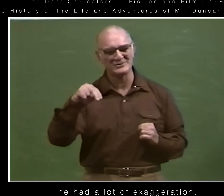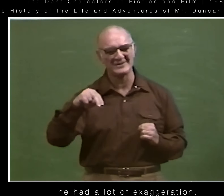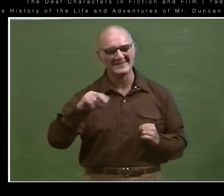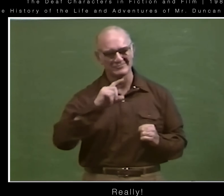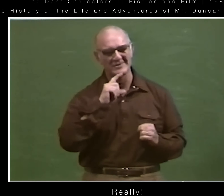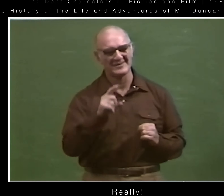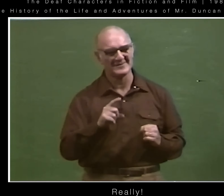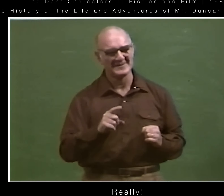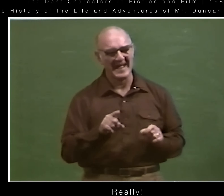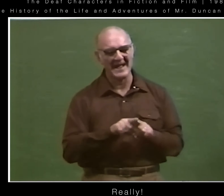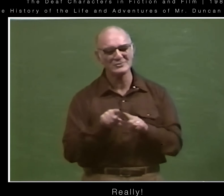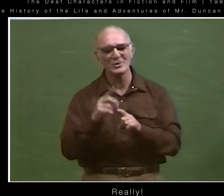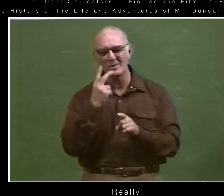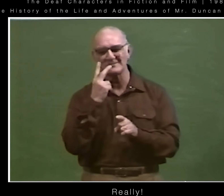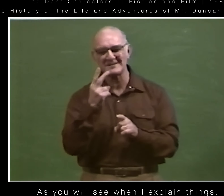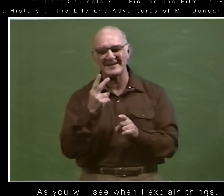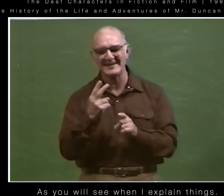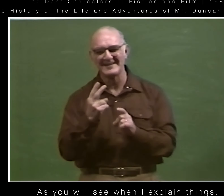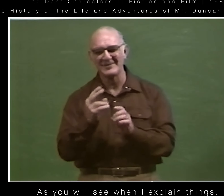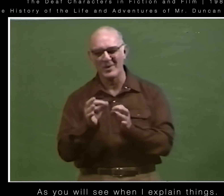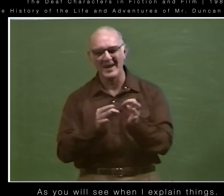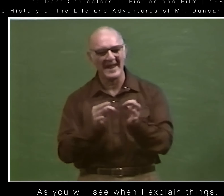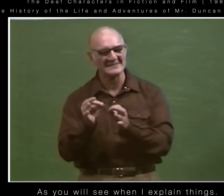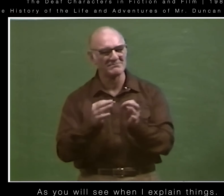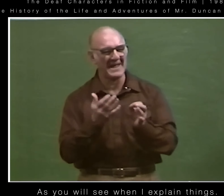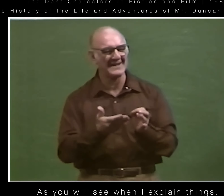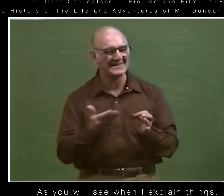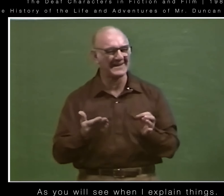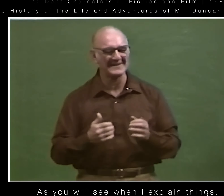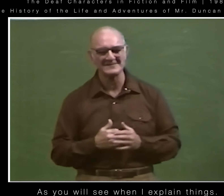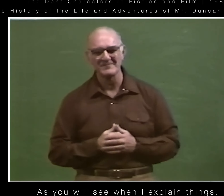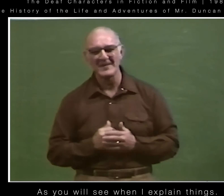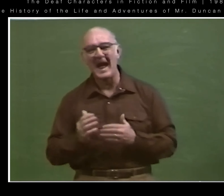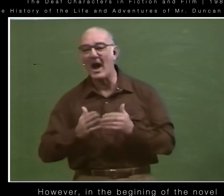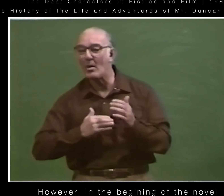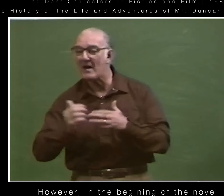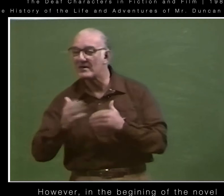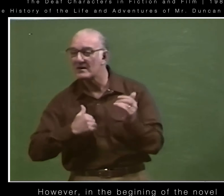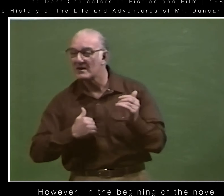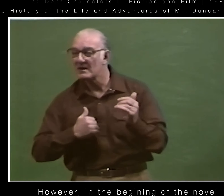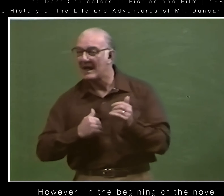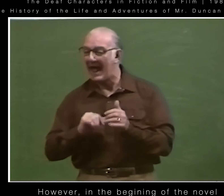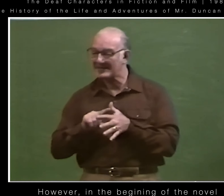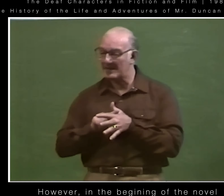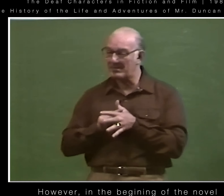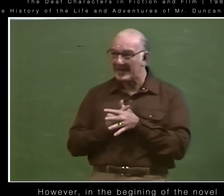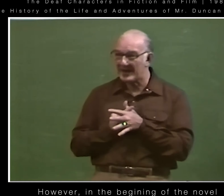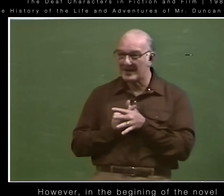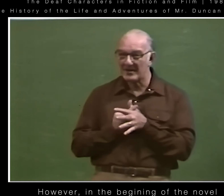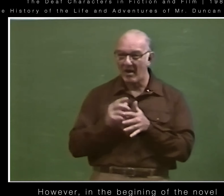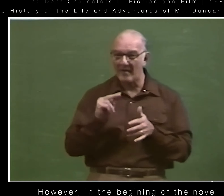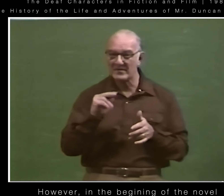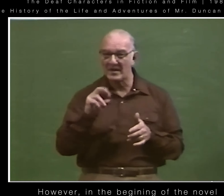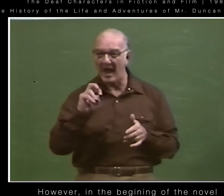exaggeration, so, as you will see when I explain things. However, at the beginning of the